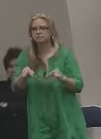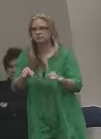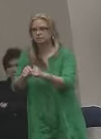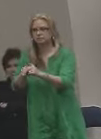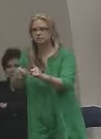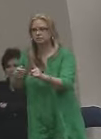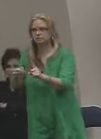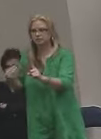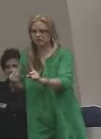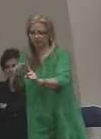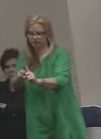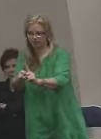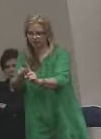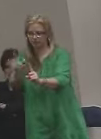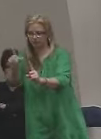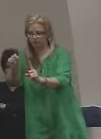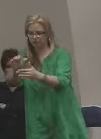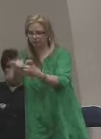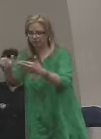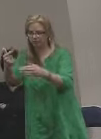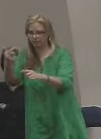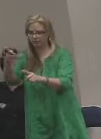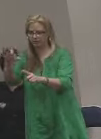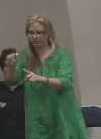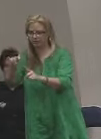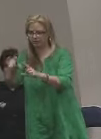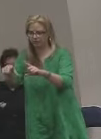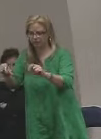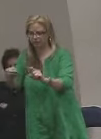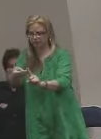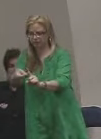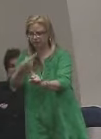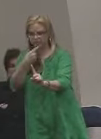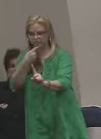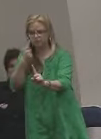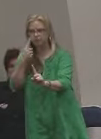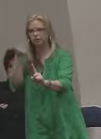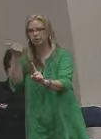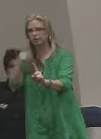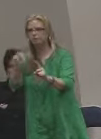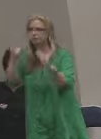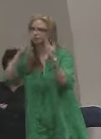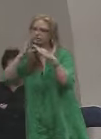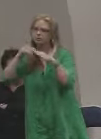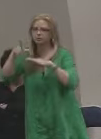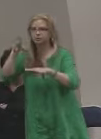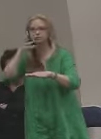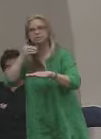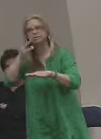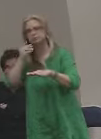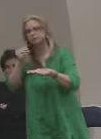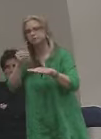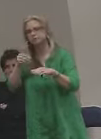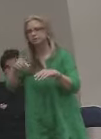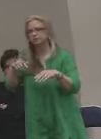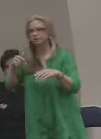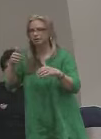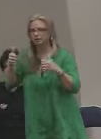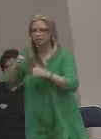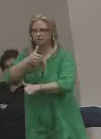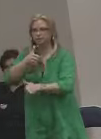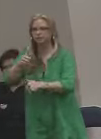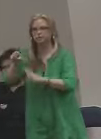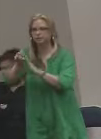a $20 gift card, which stated, for any inconvenience he may have suffered at the hands of the state of